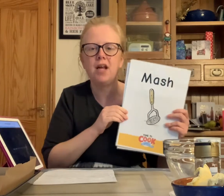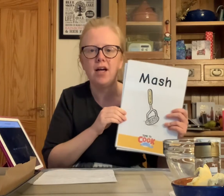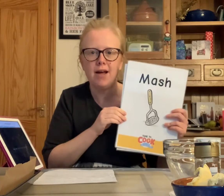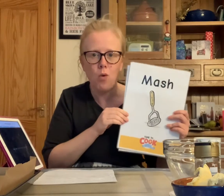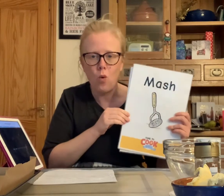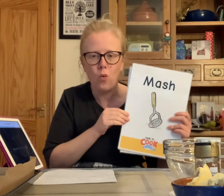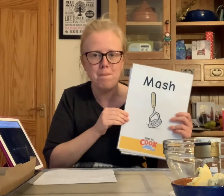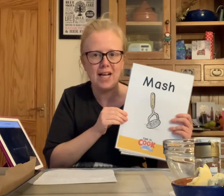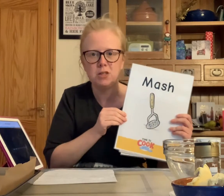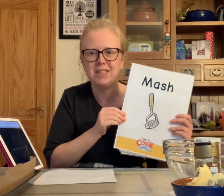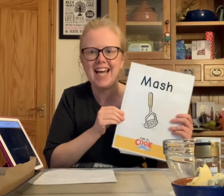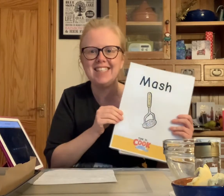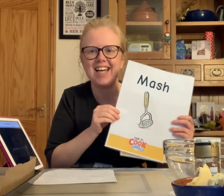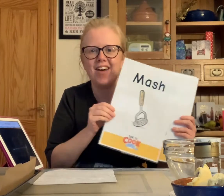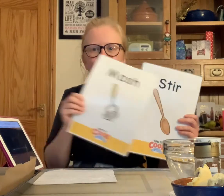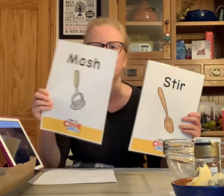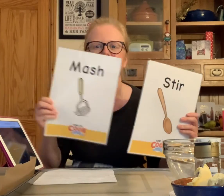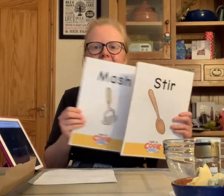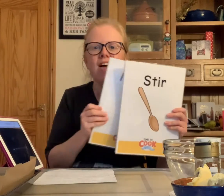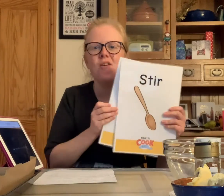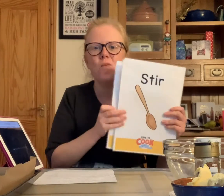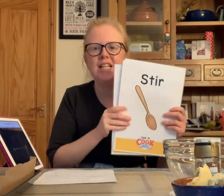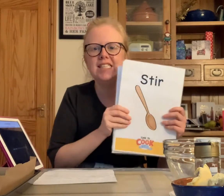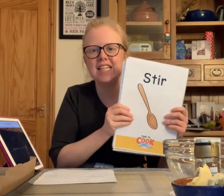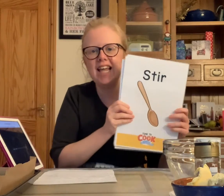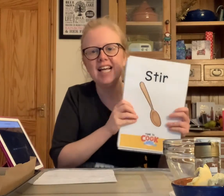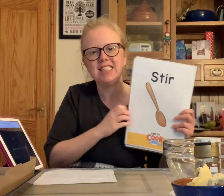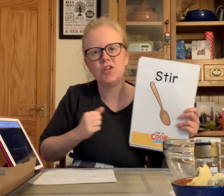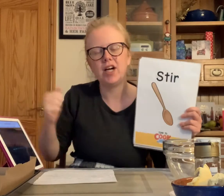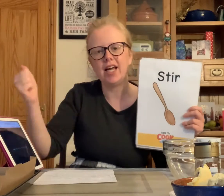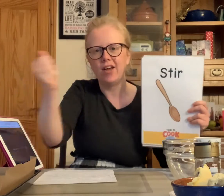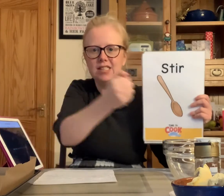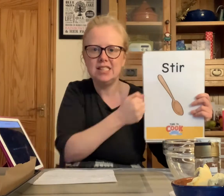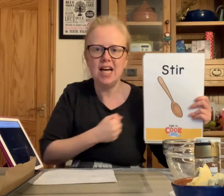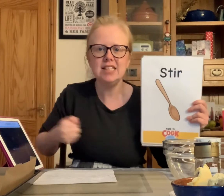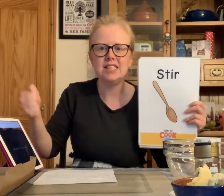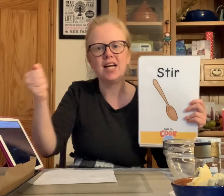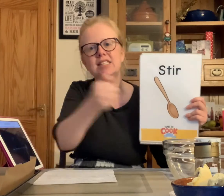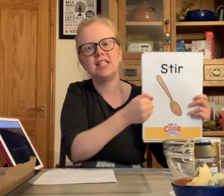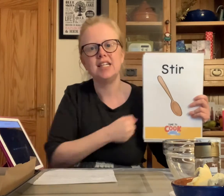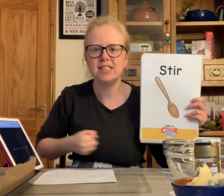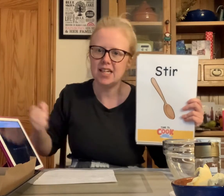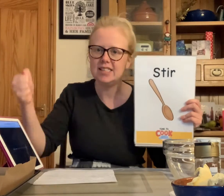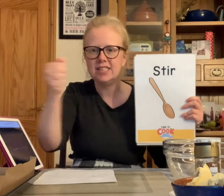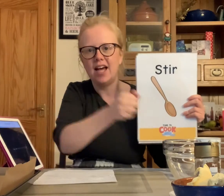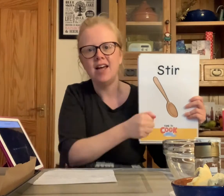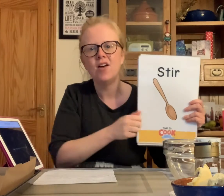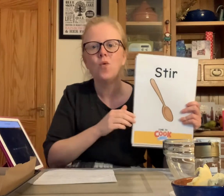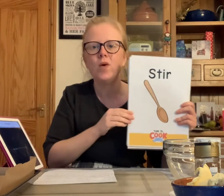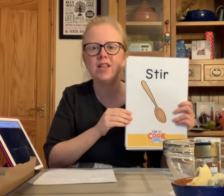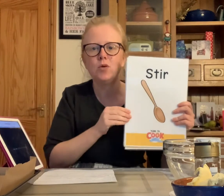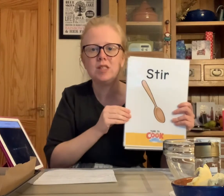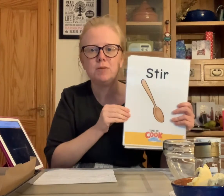banana or mashed potato. When you see this, you're going to go stir, stir, stir, stir, stir with your